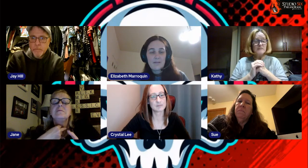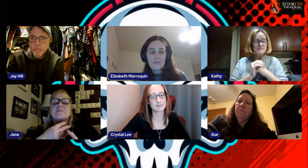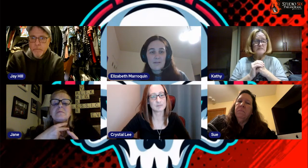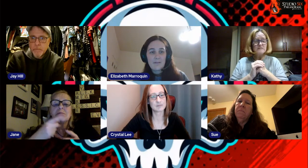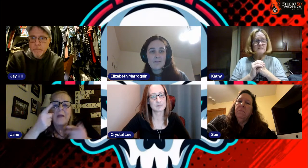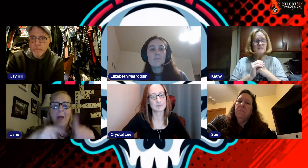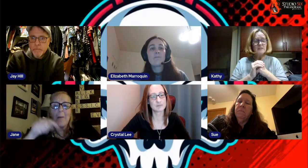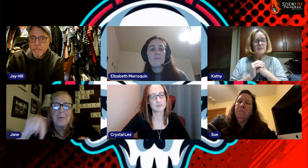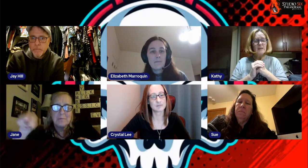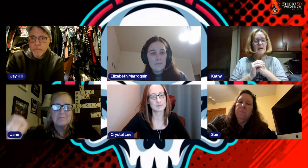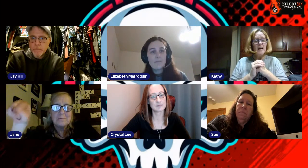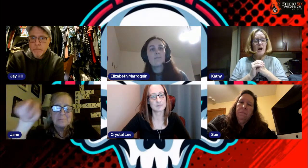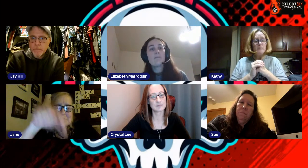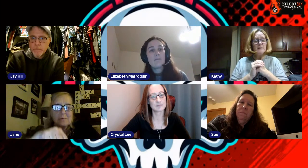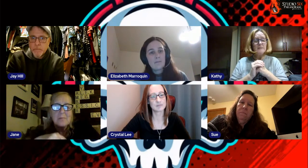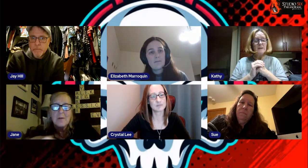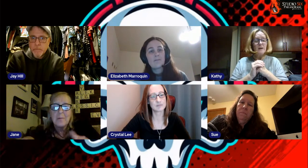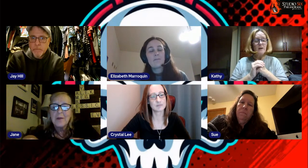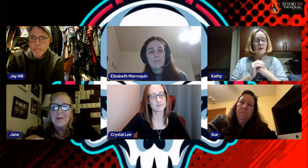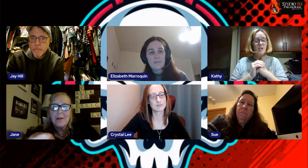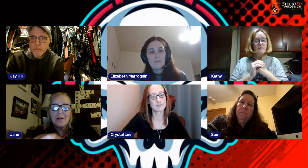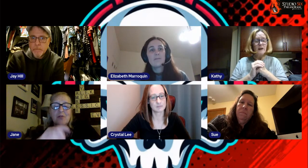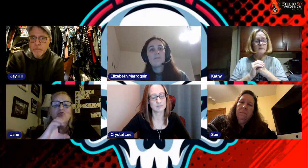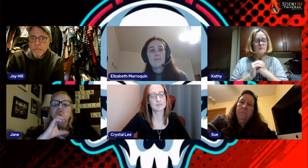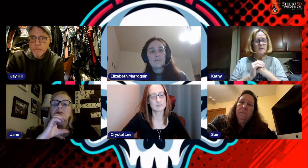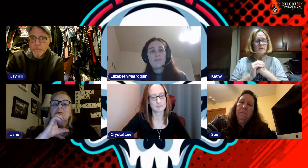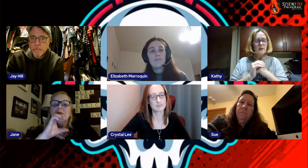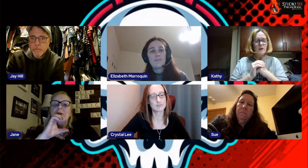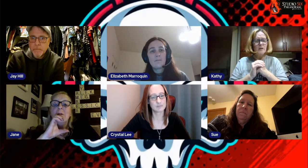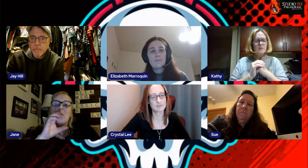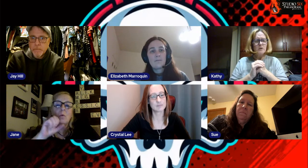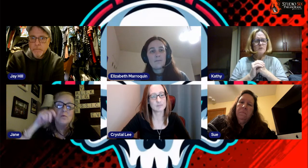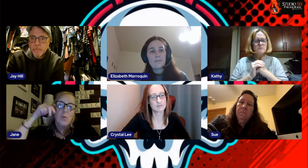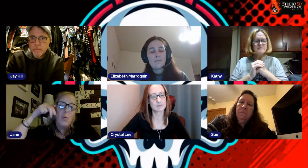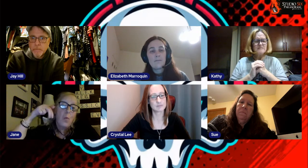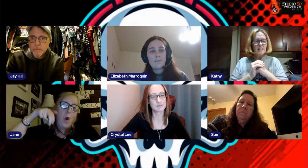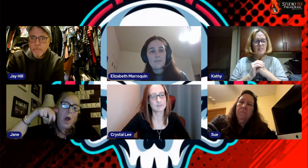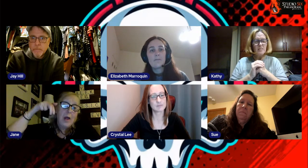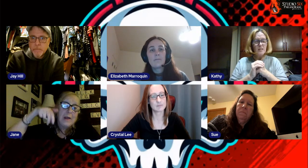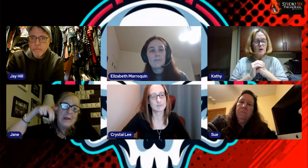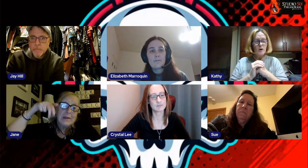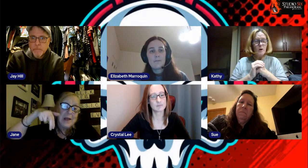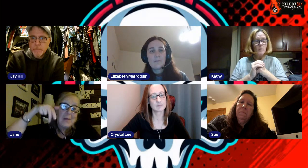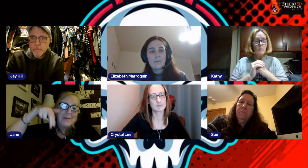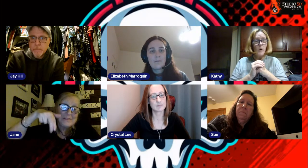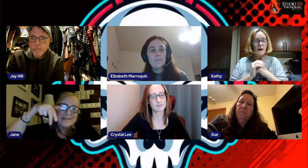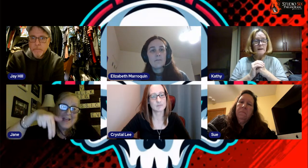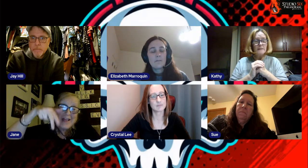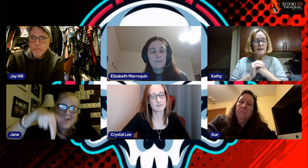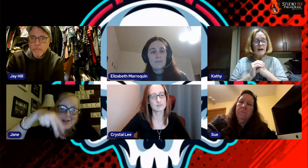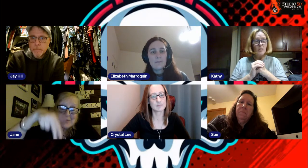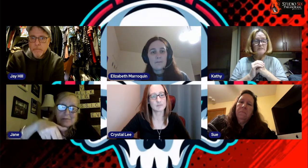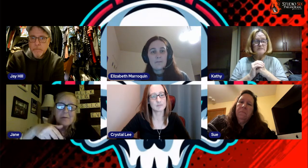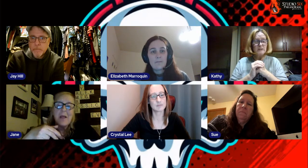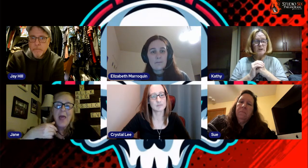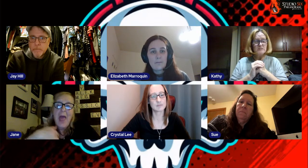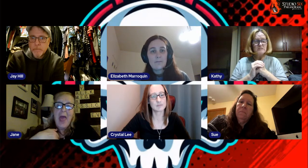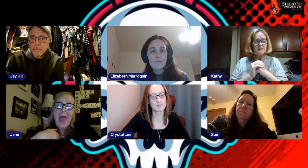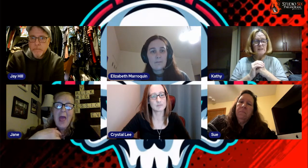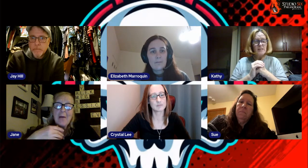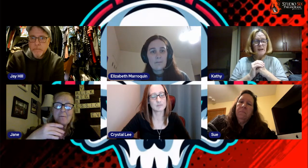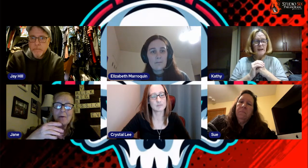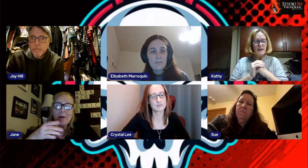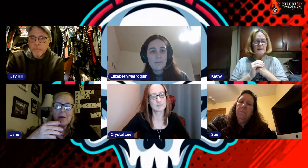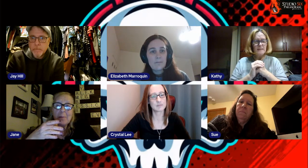the voices happened all around. So Crystal walking down the